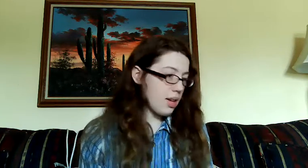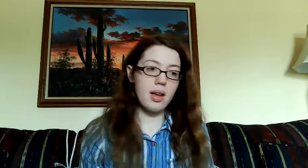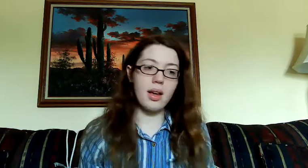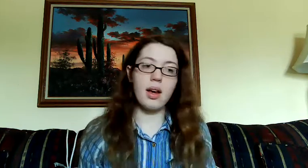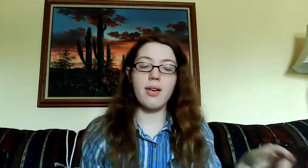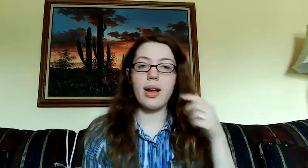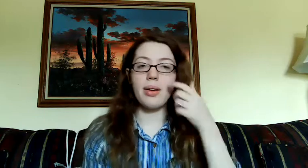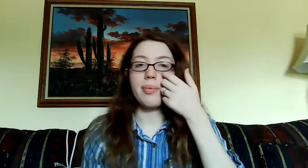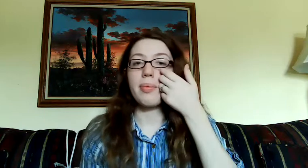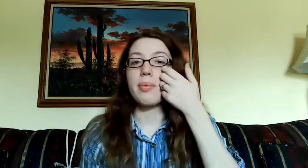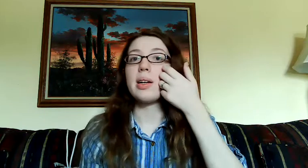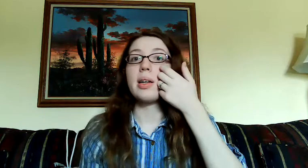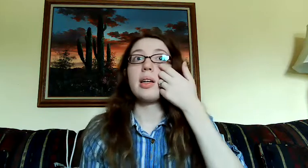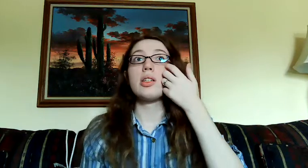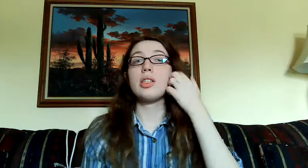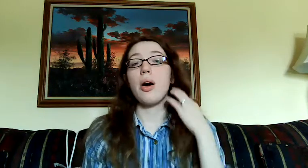All right. So,